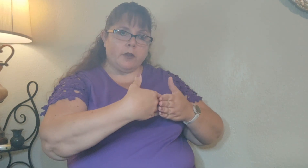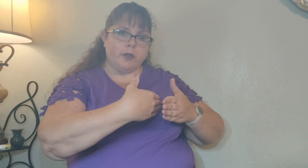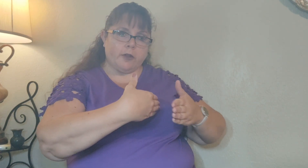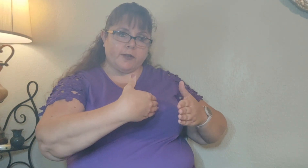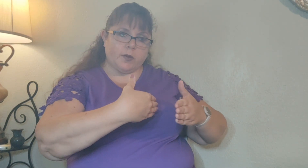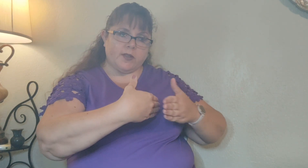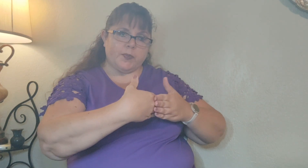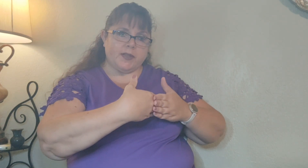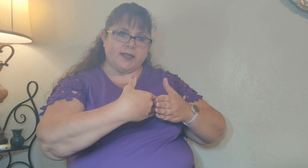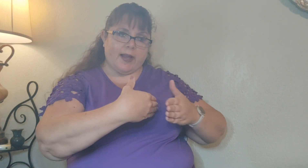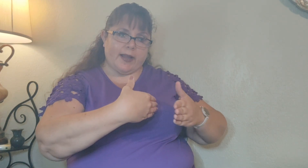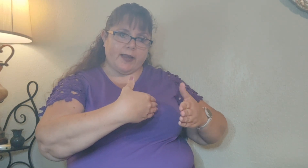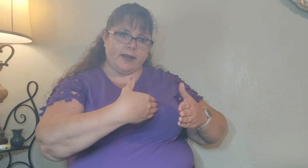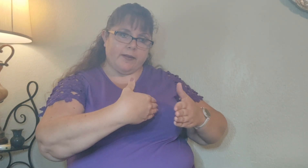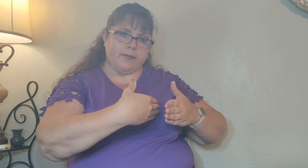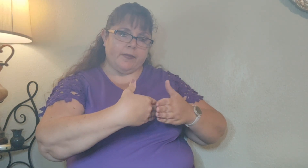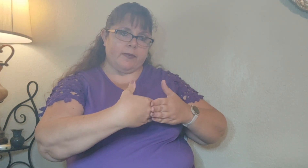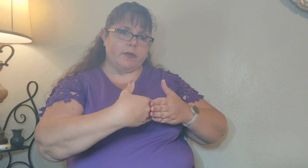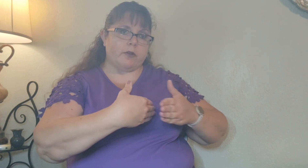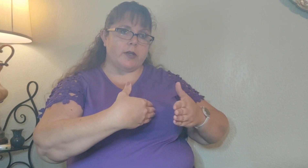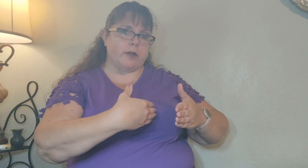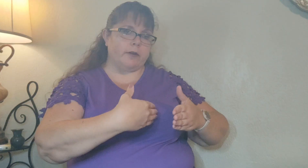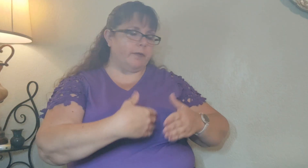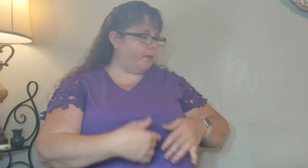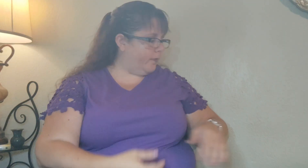You know, someone's beside, they're near.